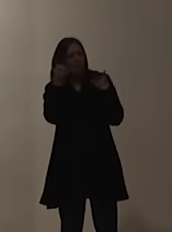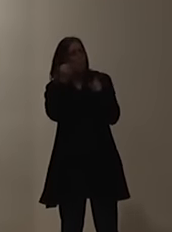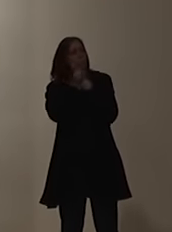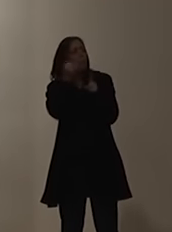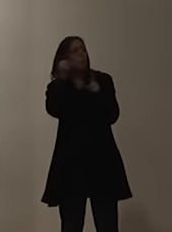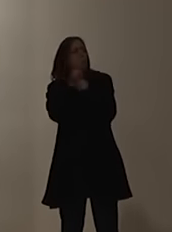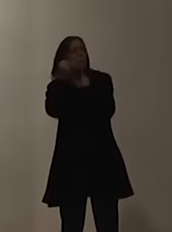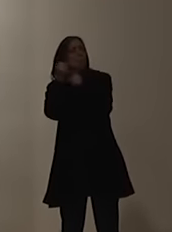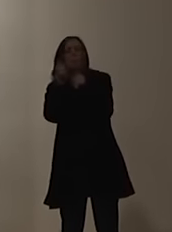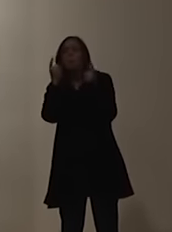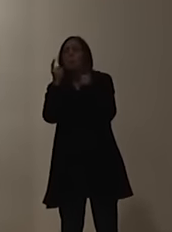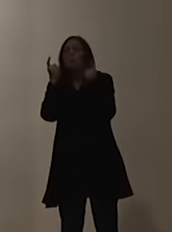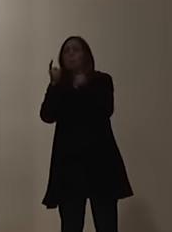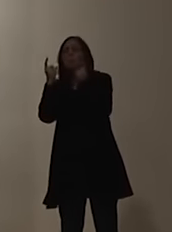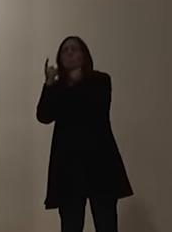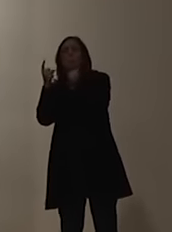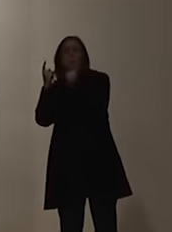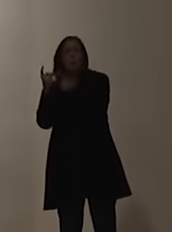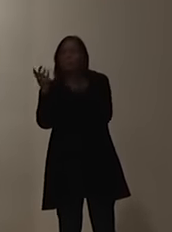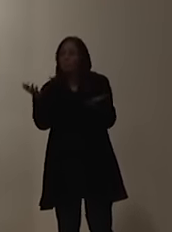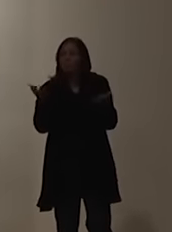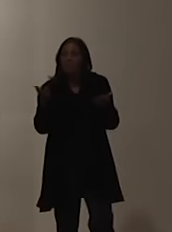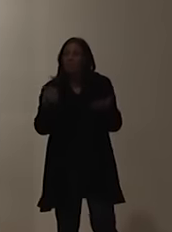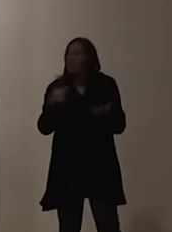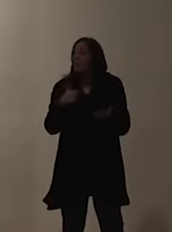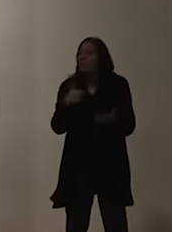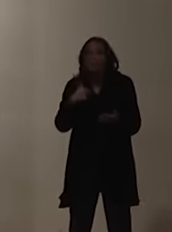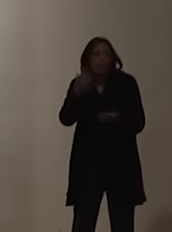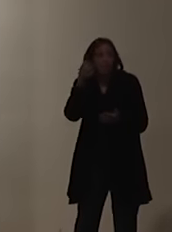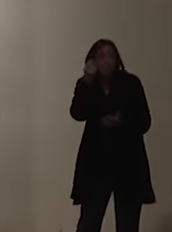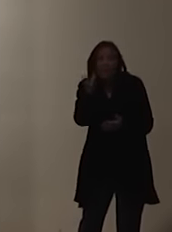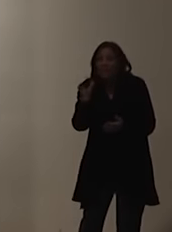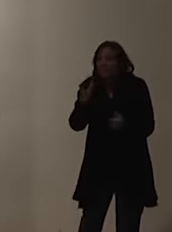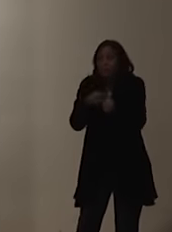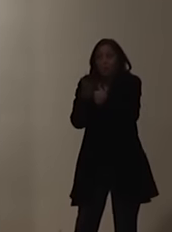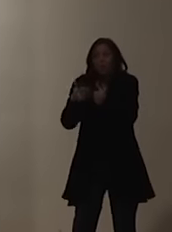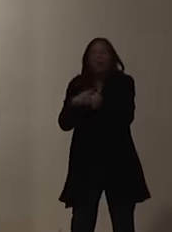first of all, I hate heat. I hate the tropics.